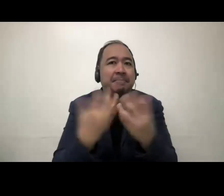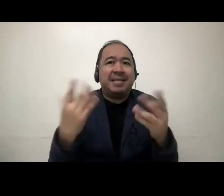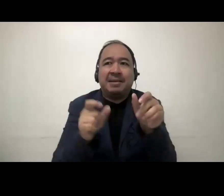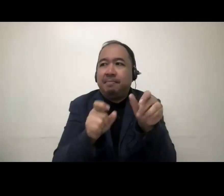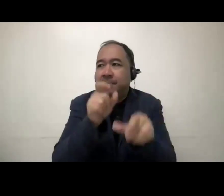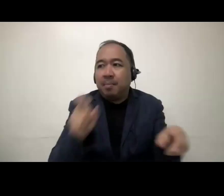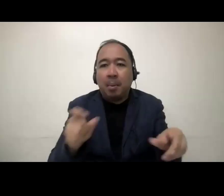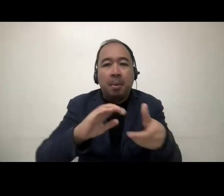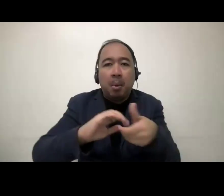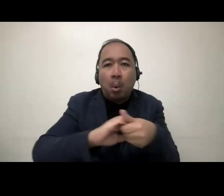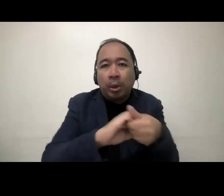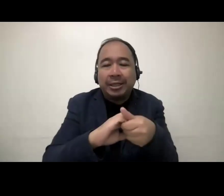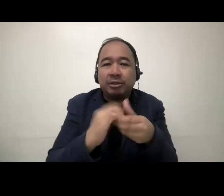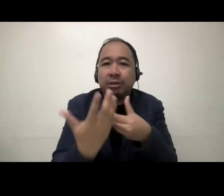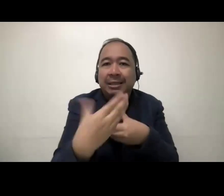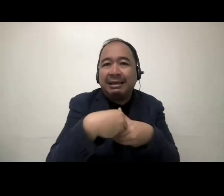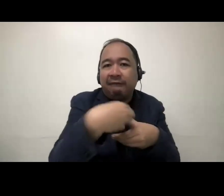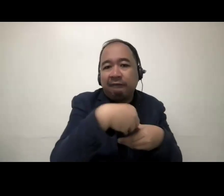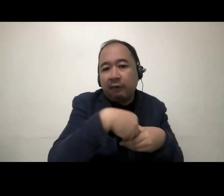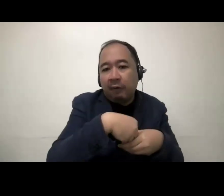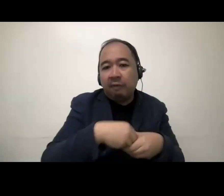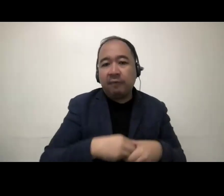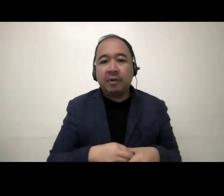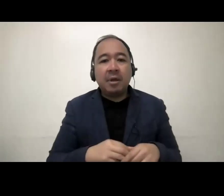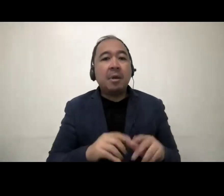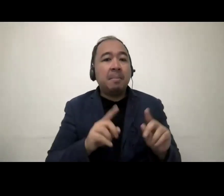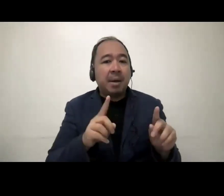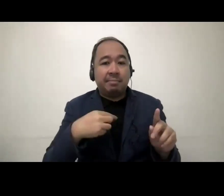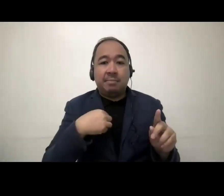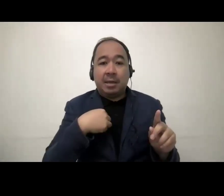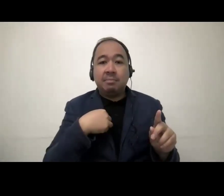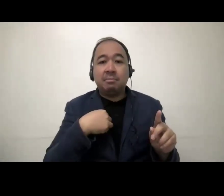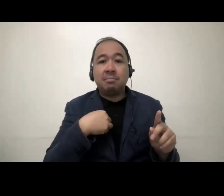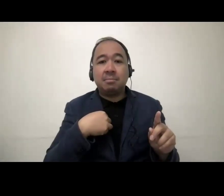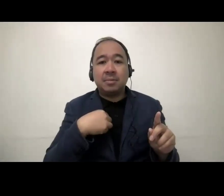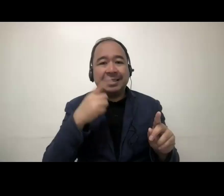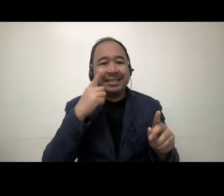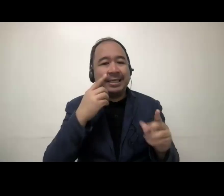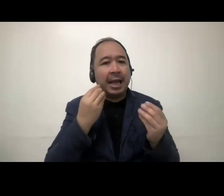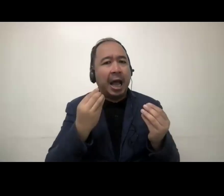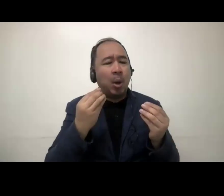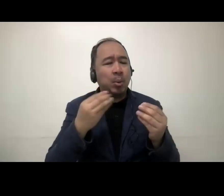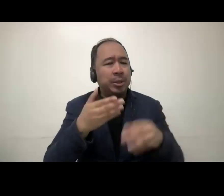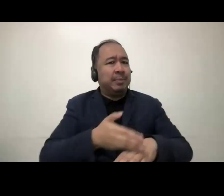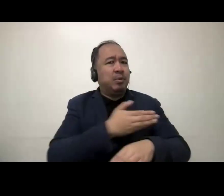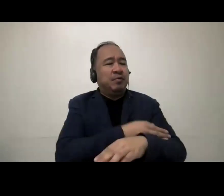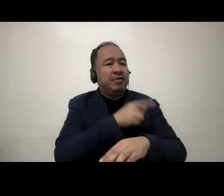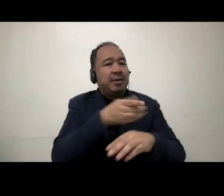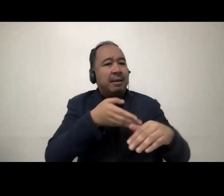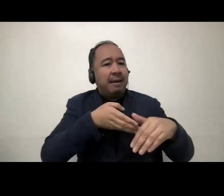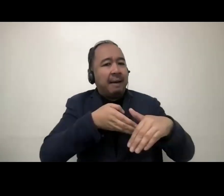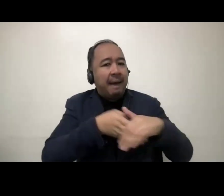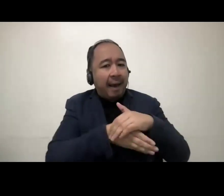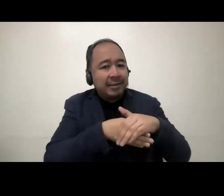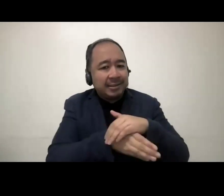will probably increase to about 25% of complaints coming through. And I'm basing that on the African